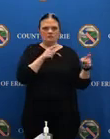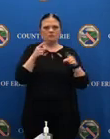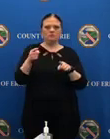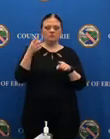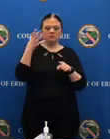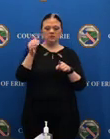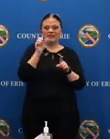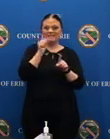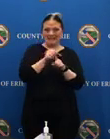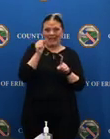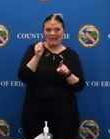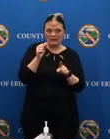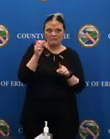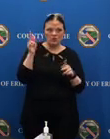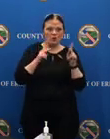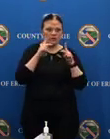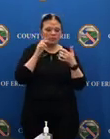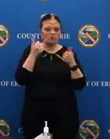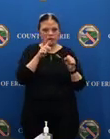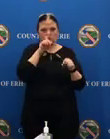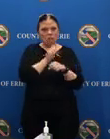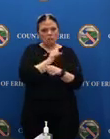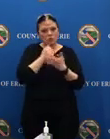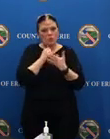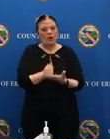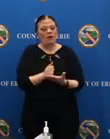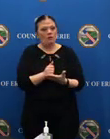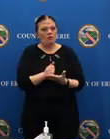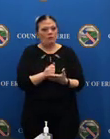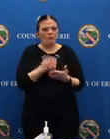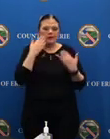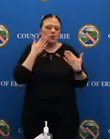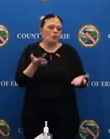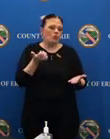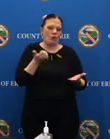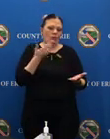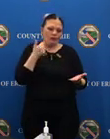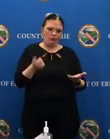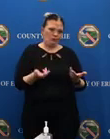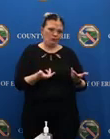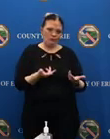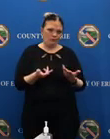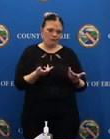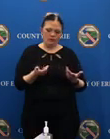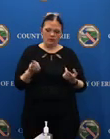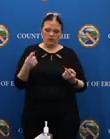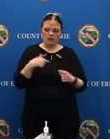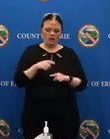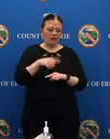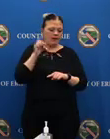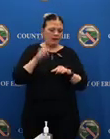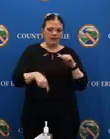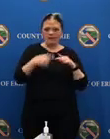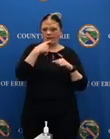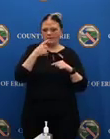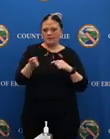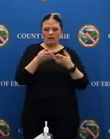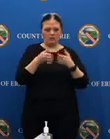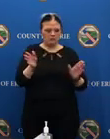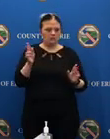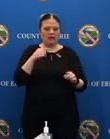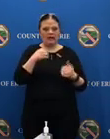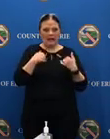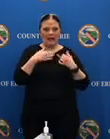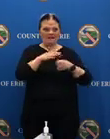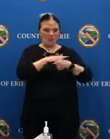including scams or people who are trying legitimately to help out and don't know any better. I cannot say to the public that there's a